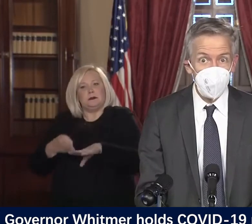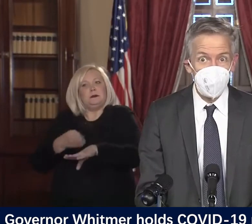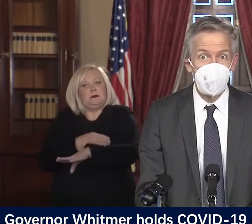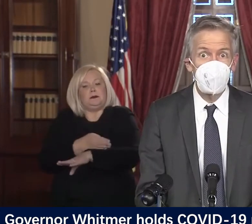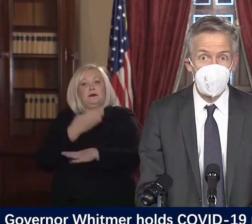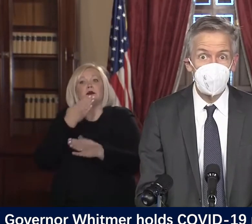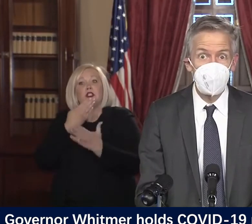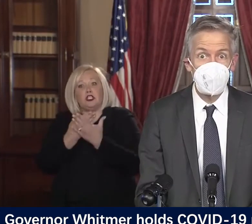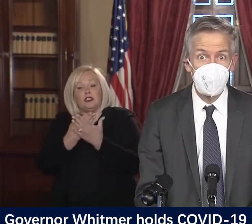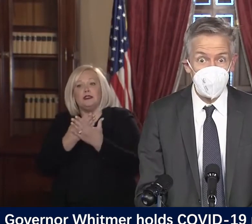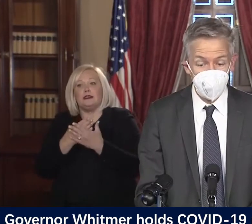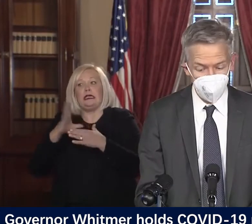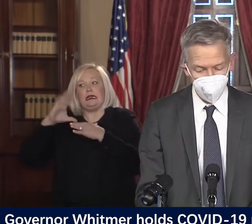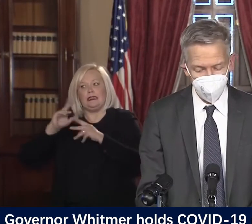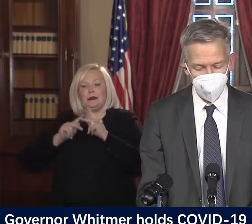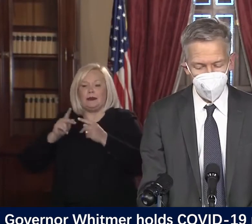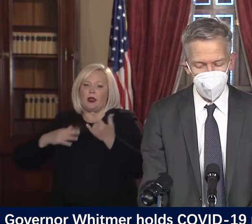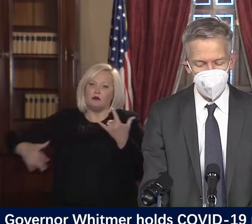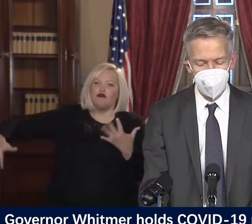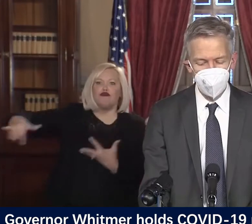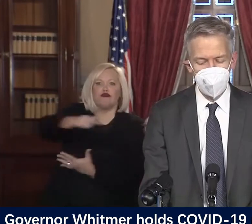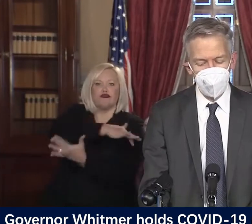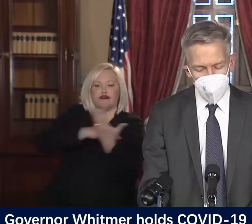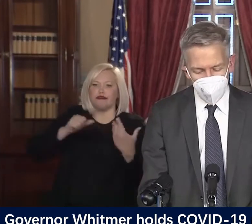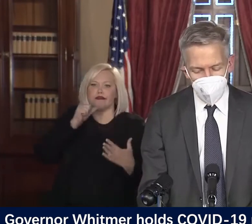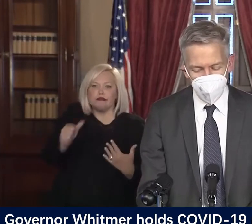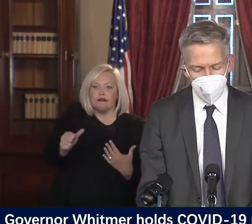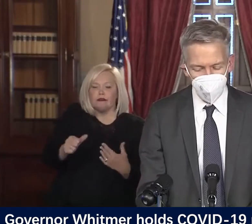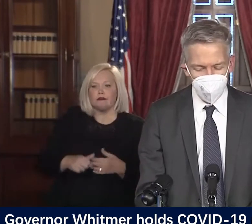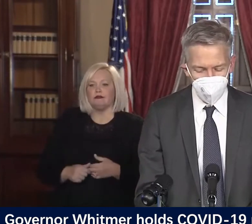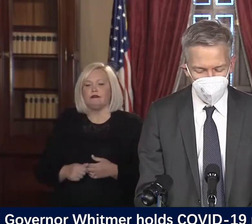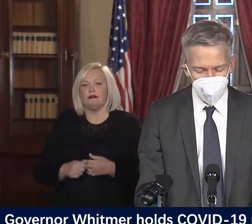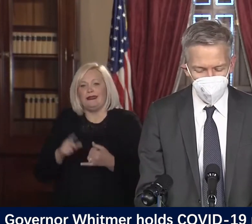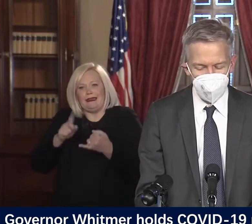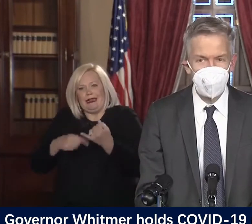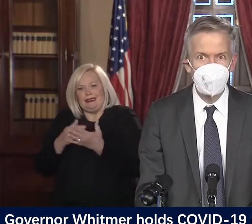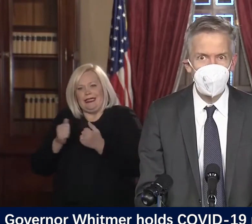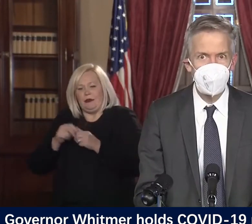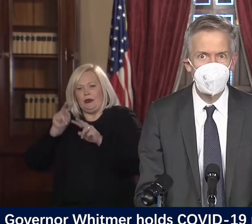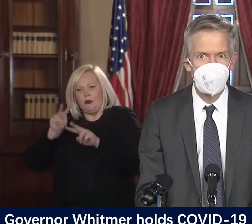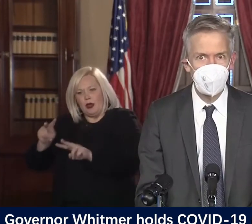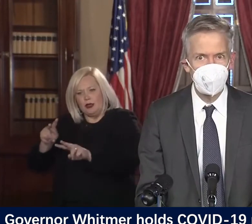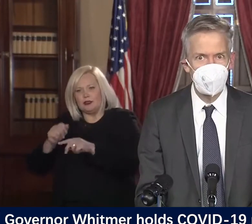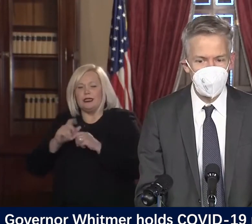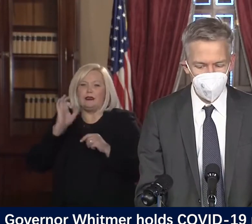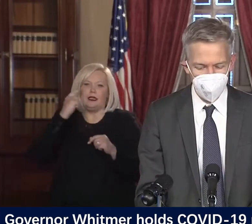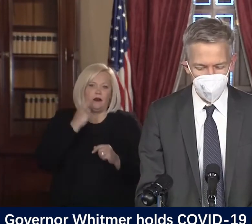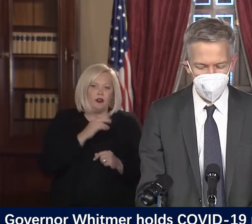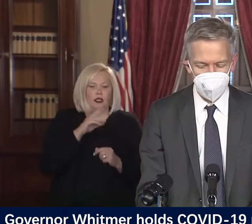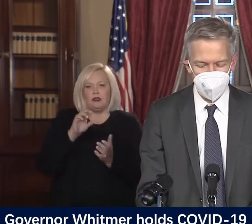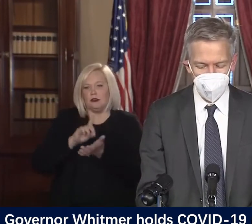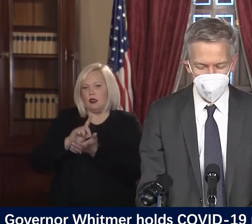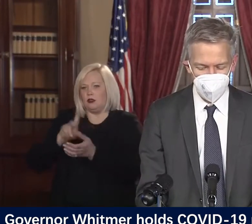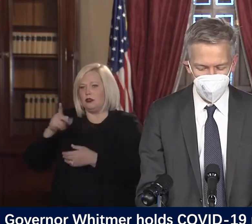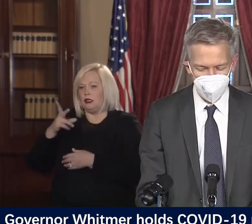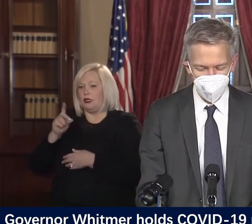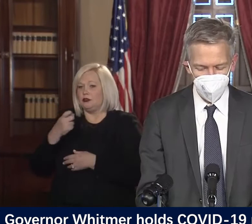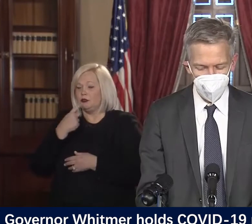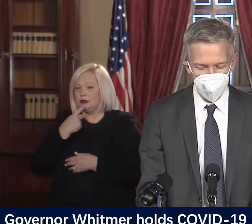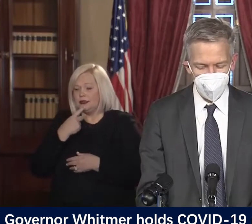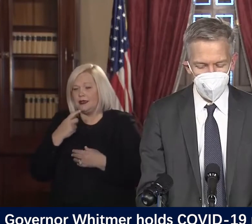that's a good thing for all of us in Michigan. And the final metric I want to mention, as the governor and Dr. Caldoun spoke about, is